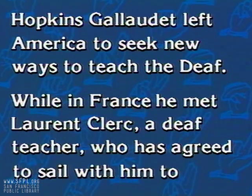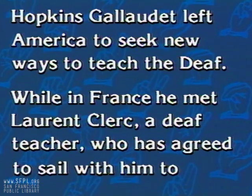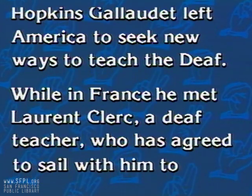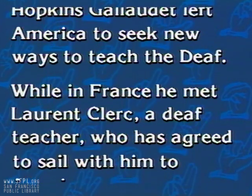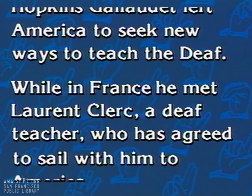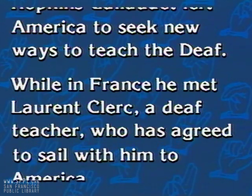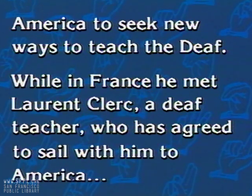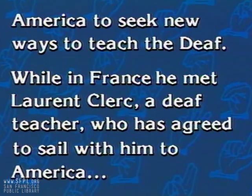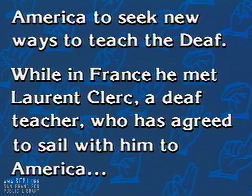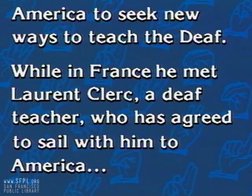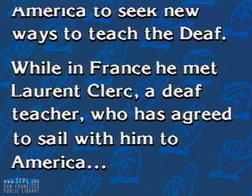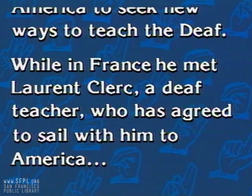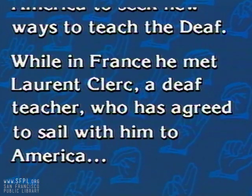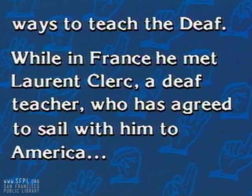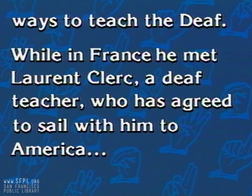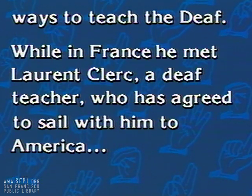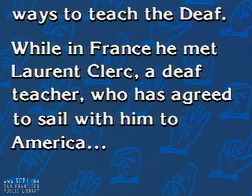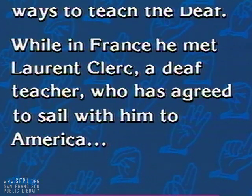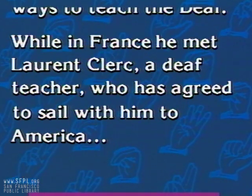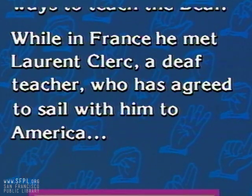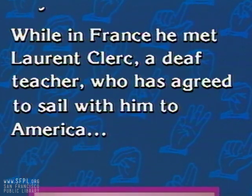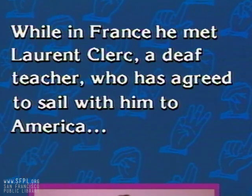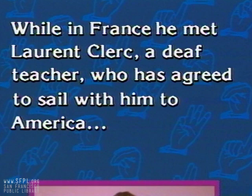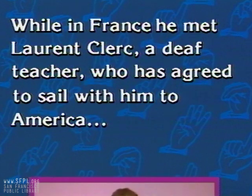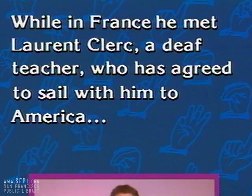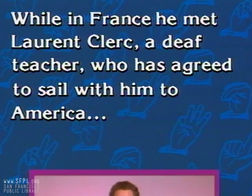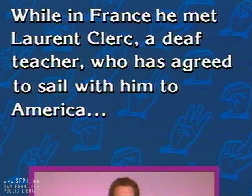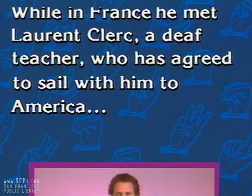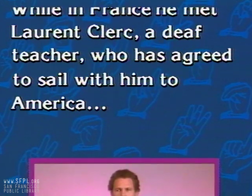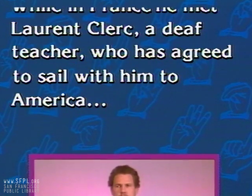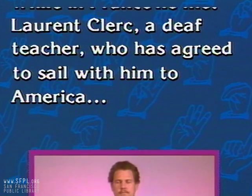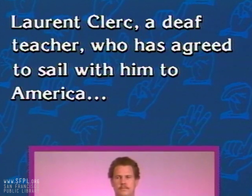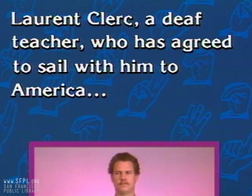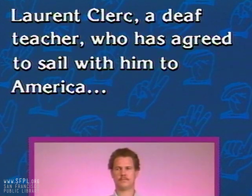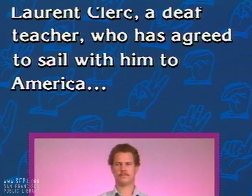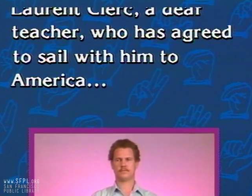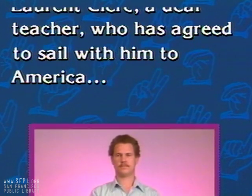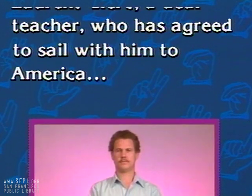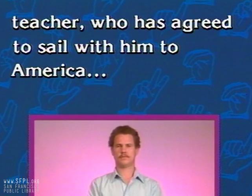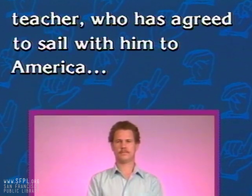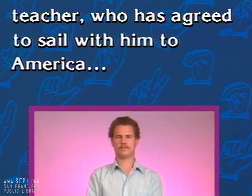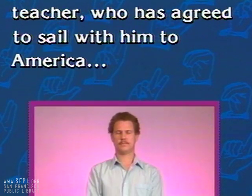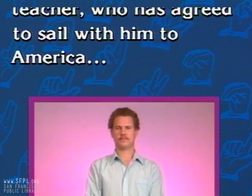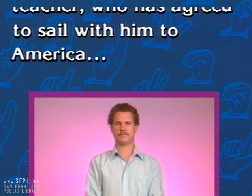in France, he met Laurent Clair, a deaf teacher, who has agreed to sail with him to America.